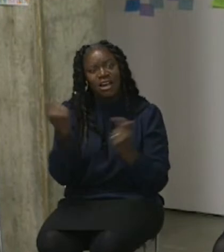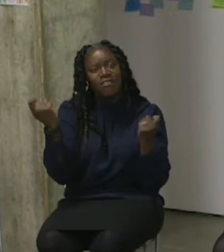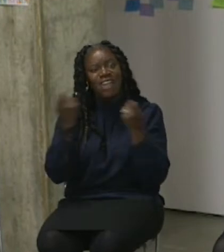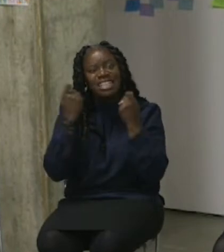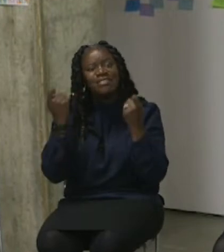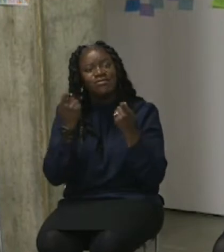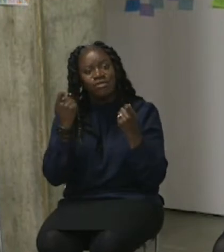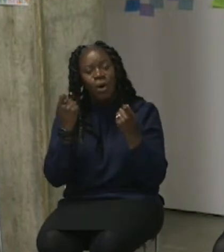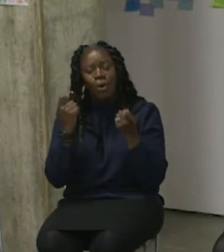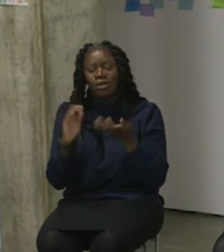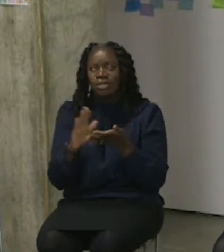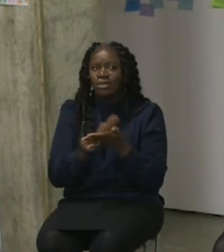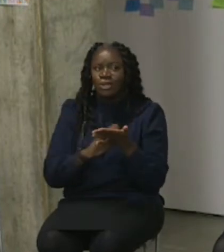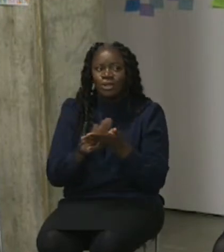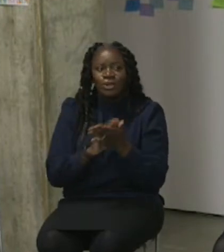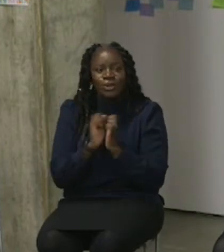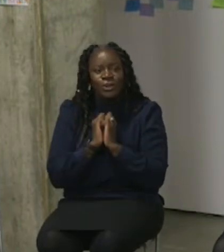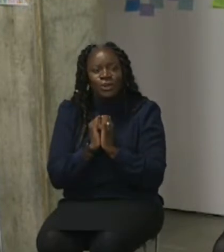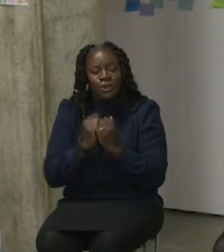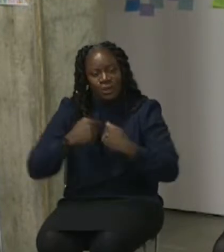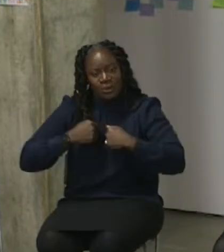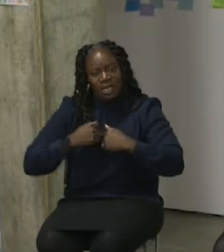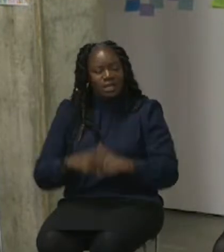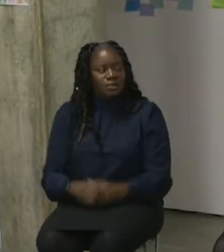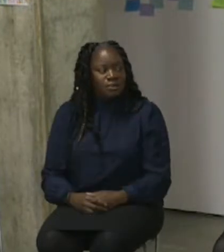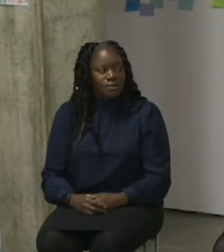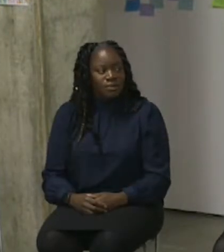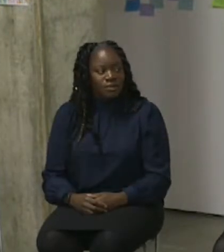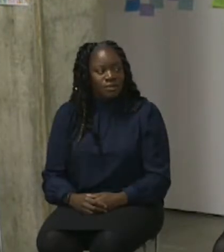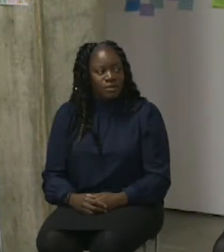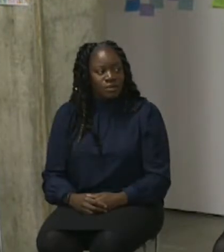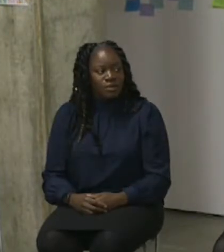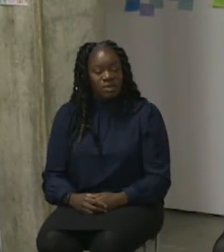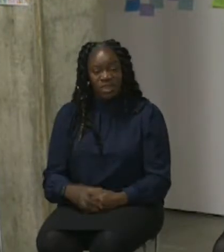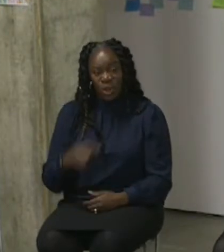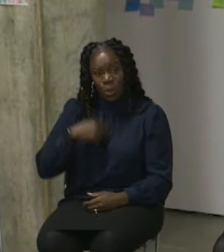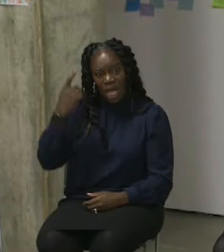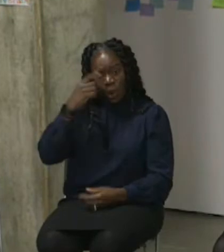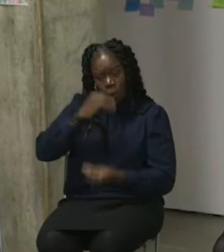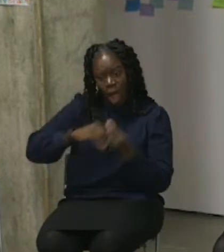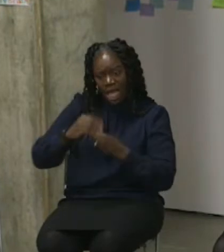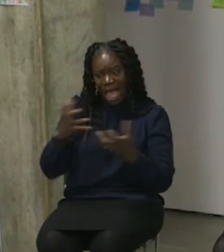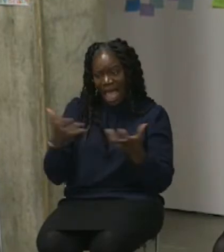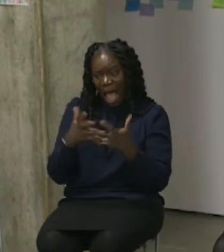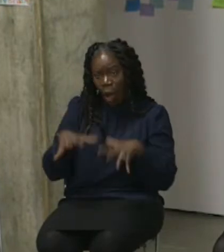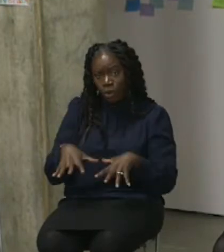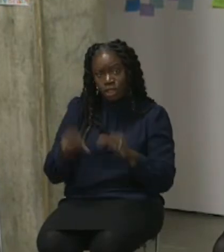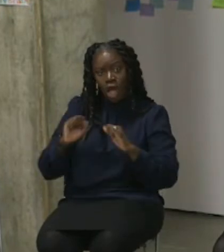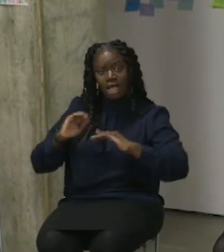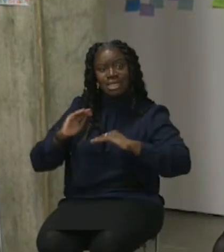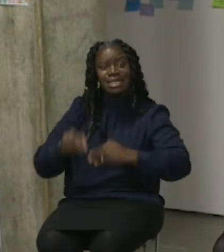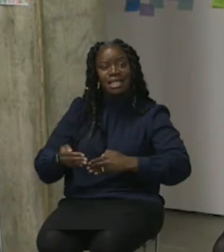me personally. So we had a chat about how we should start this session,